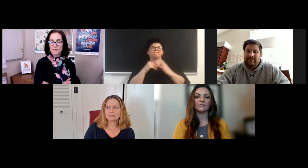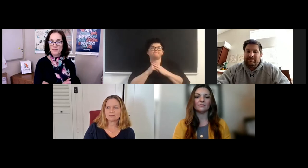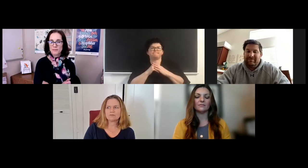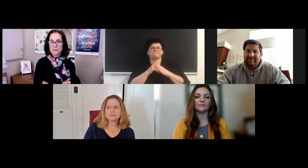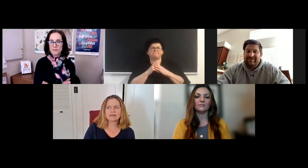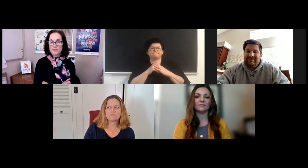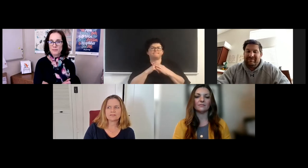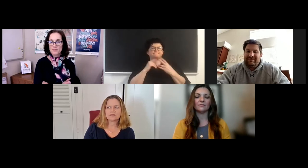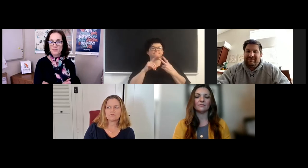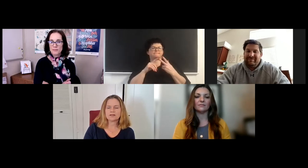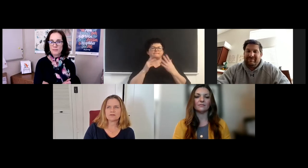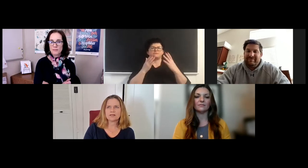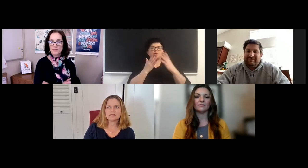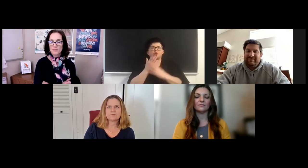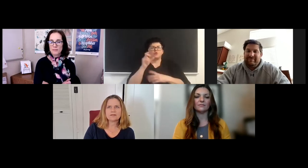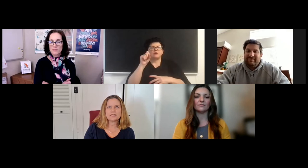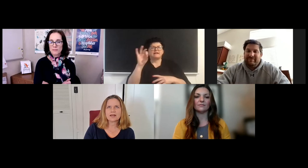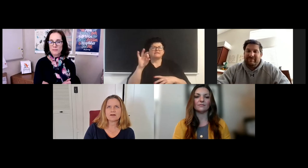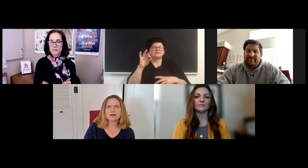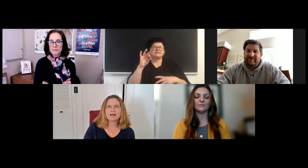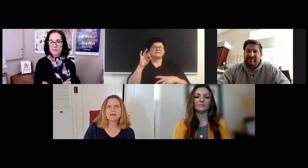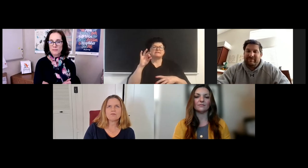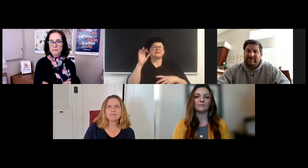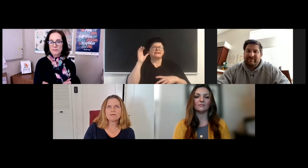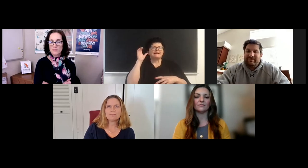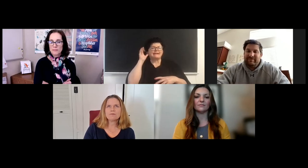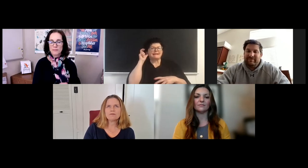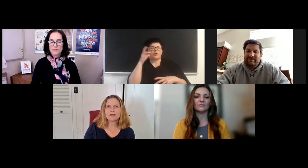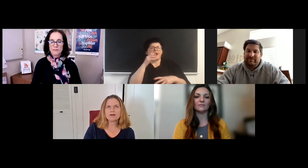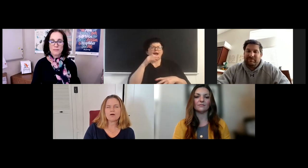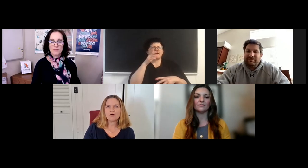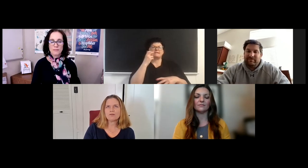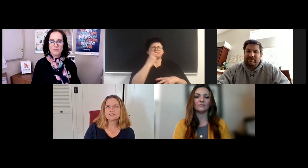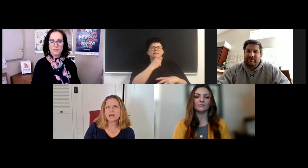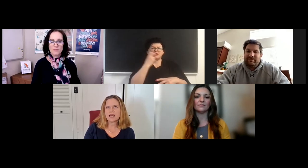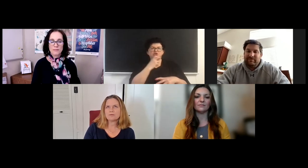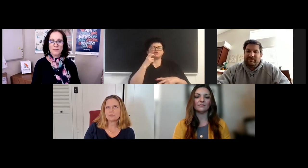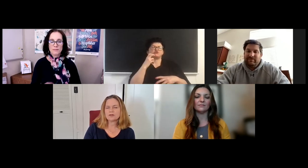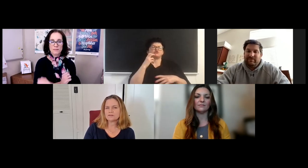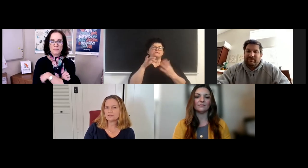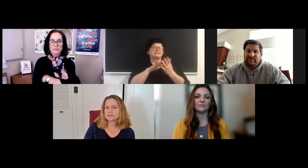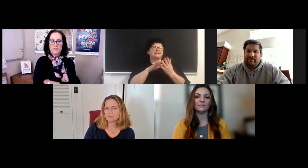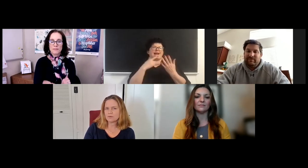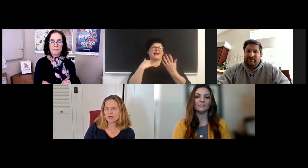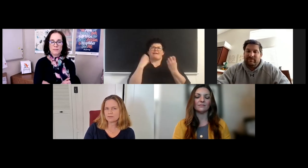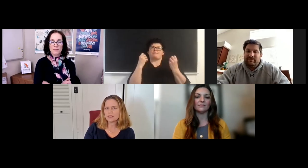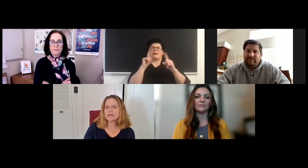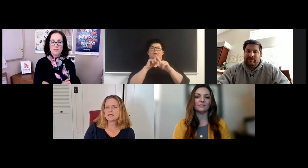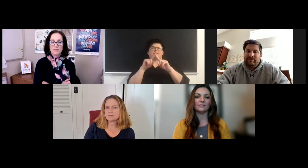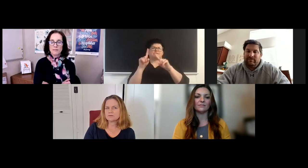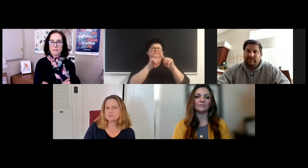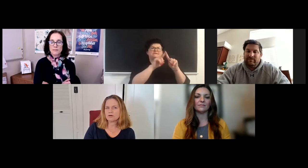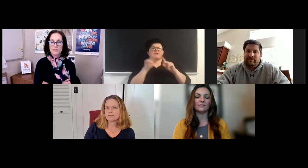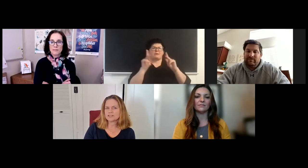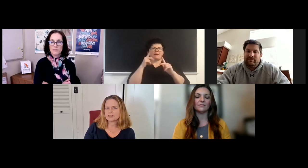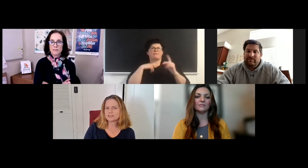people through San Francisco Hearing and Speech Center. There were people there all the time we could have hooked up with. It